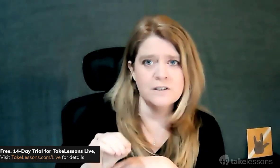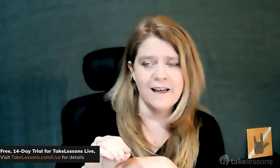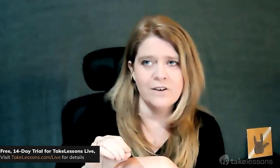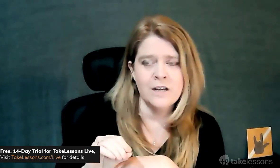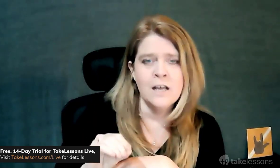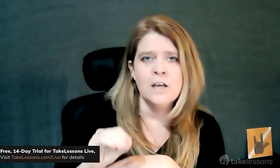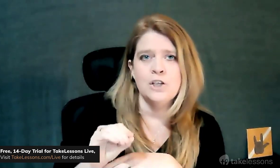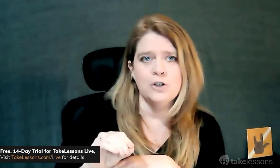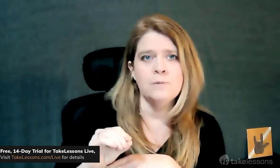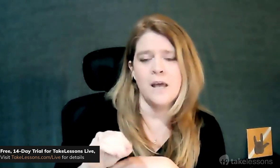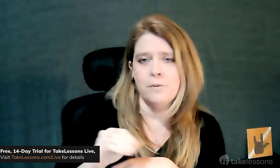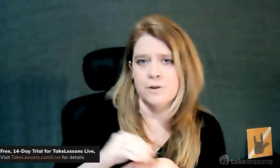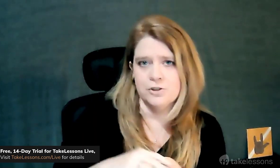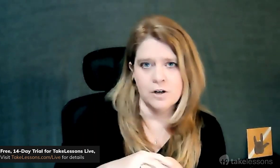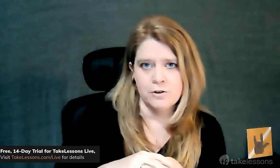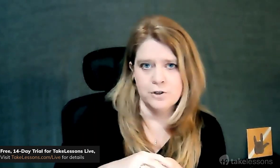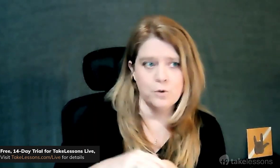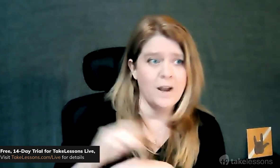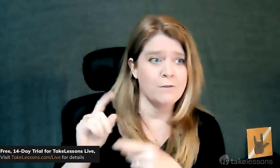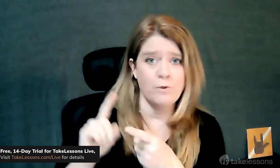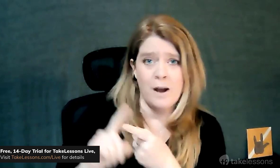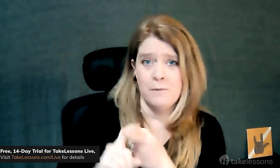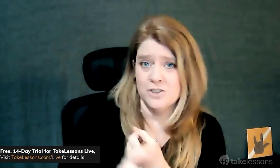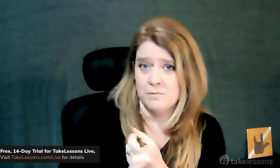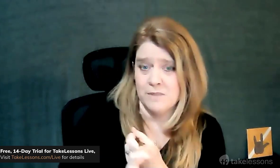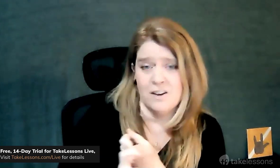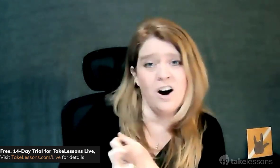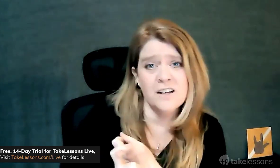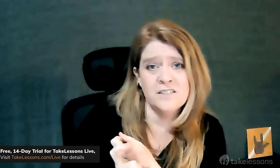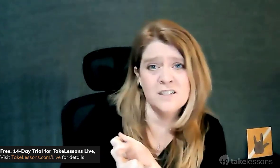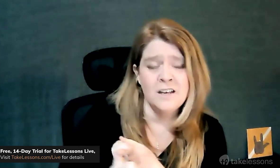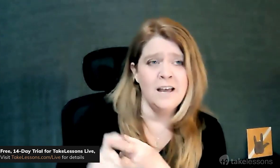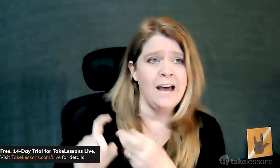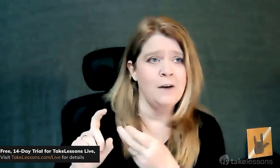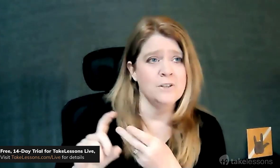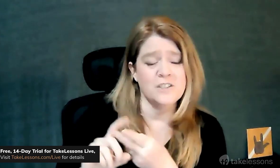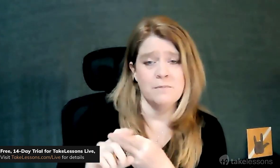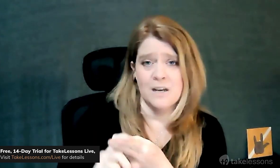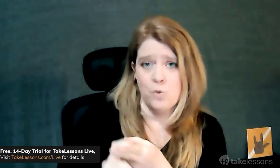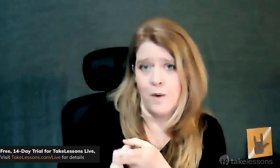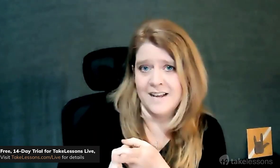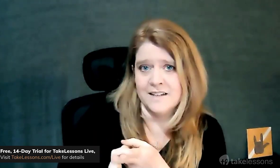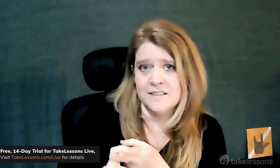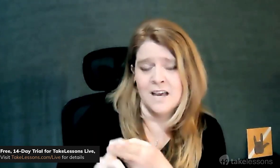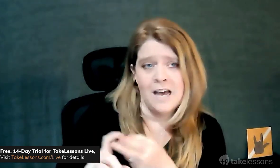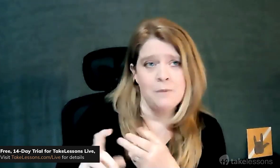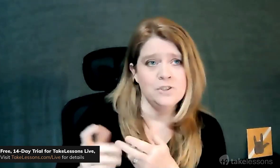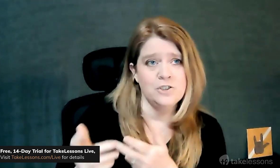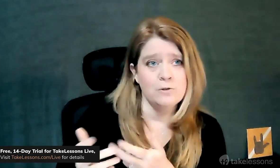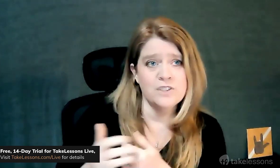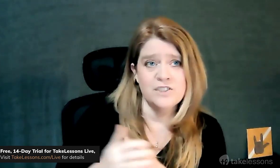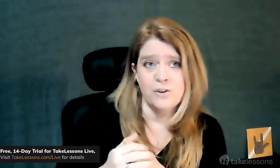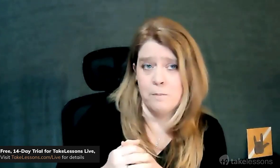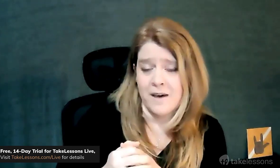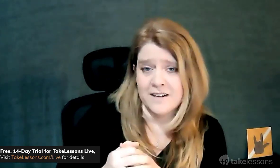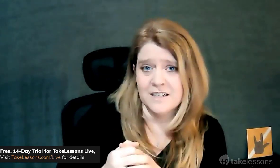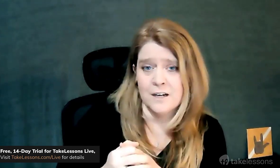11, you'll be able to struggle your way through how much something costs, how much something weighs, how much dosage of a medicine. If you were